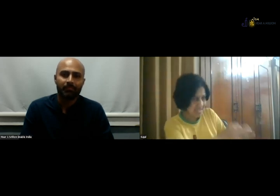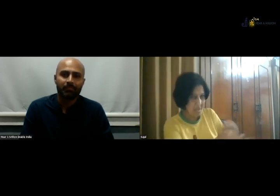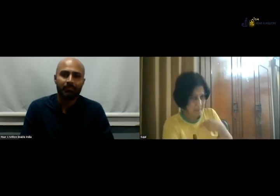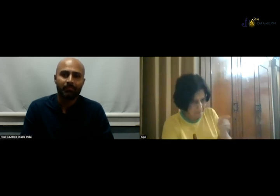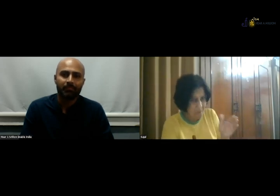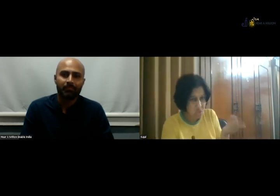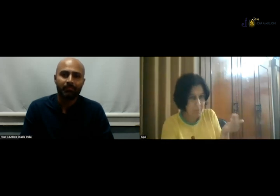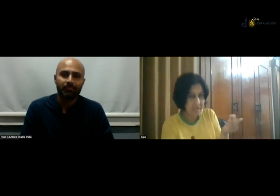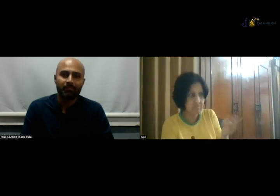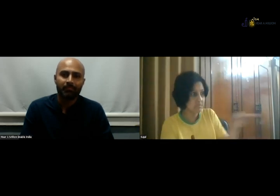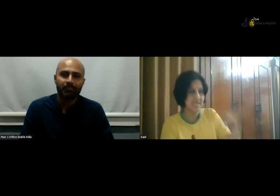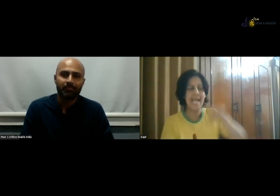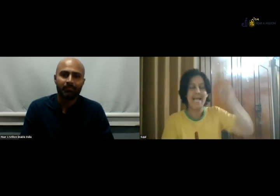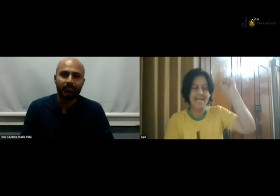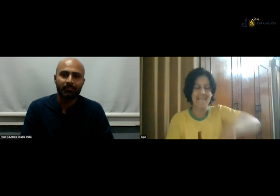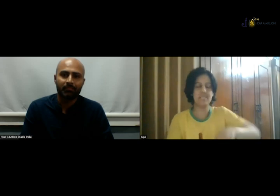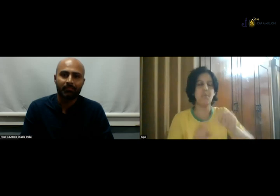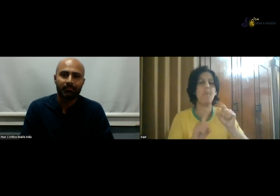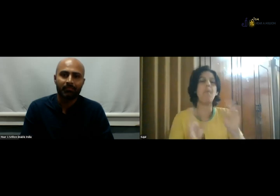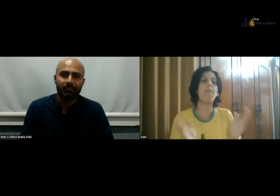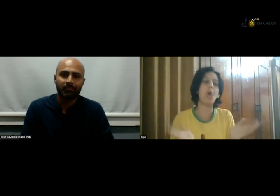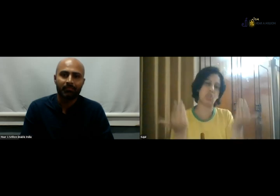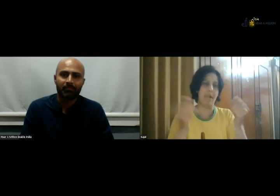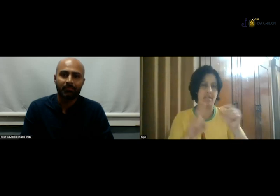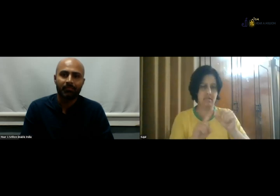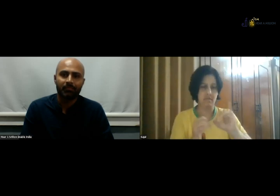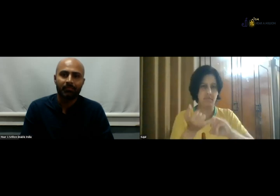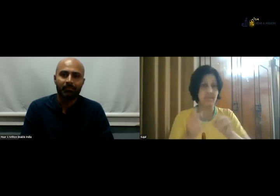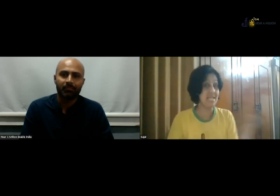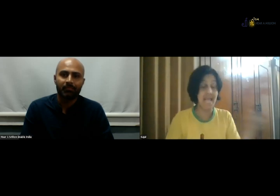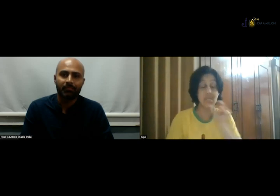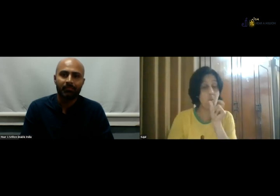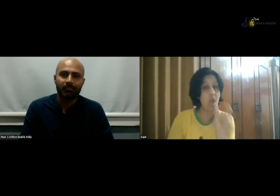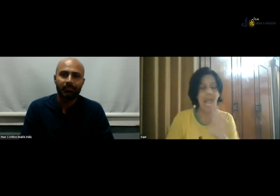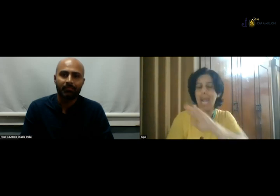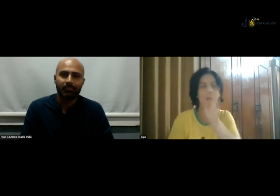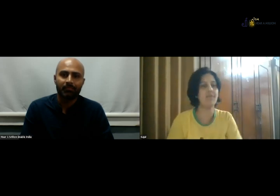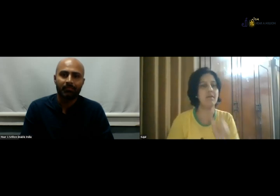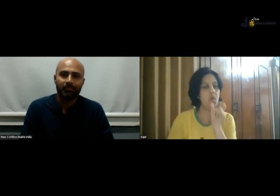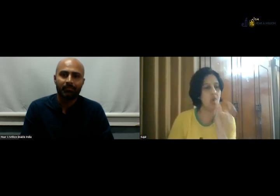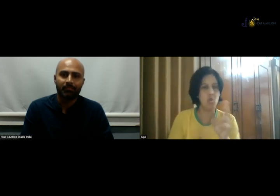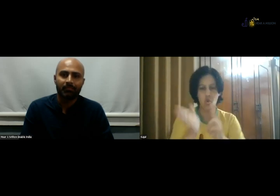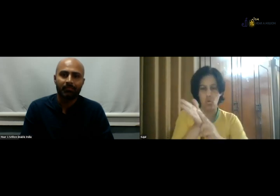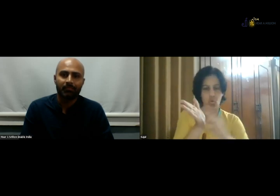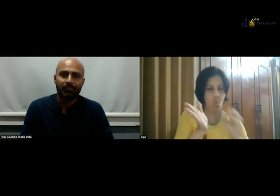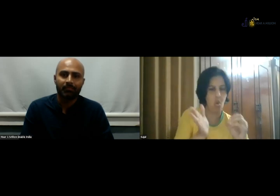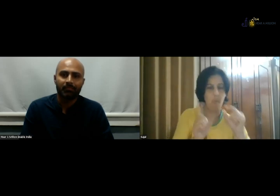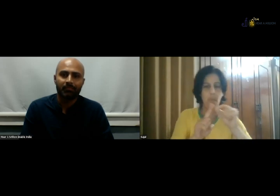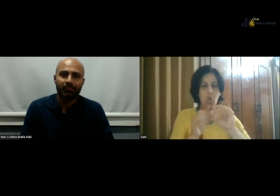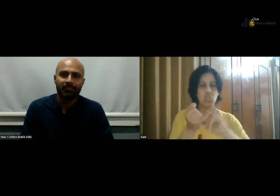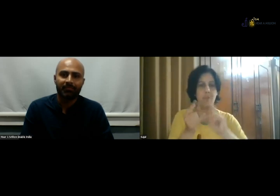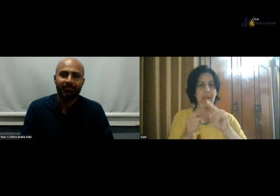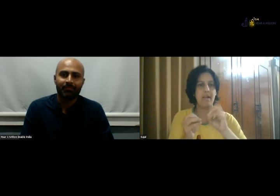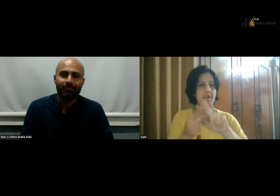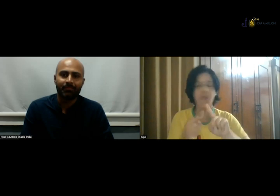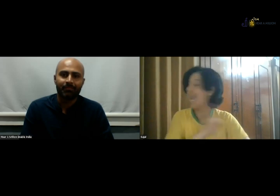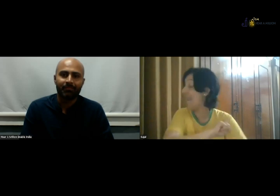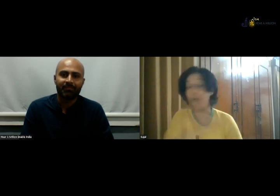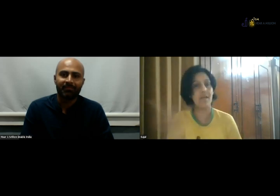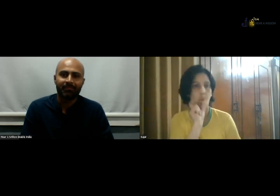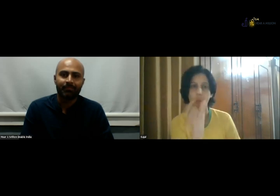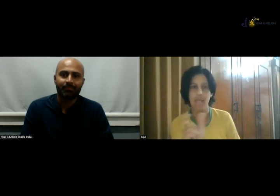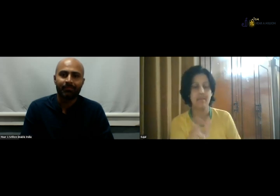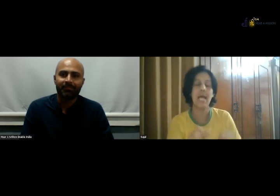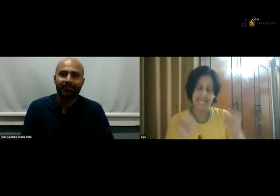told me, okay, I am thinking. I told her that, will it be possible for you? She never said no,